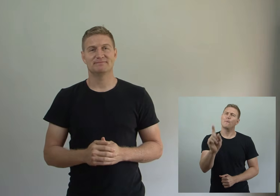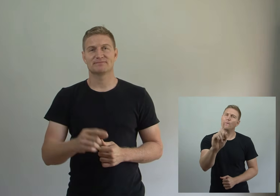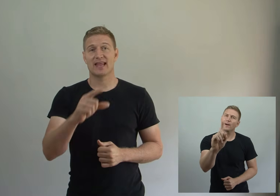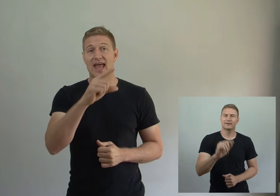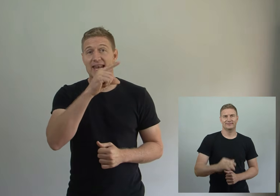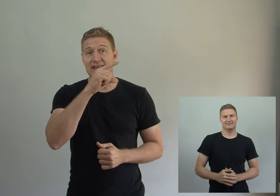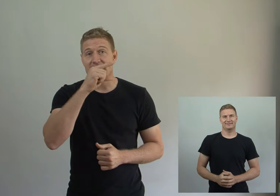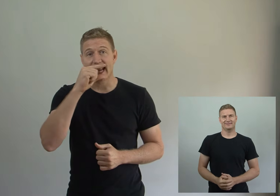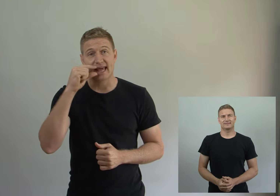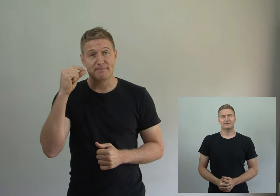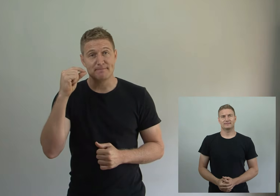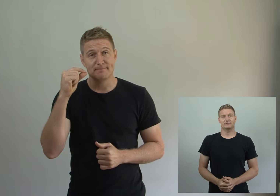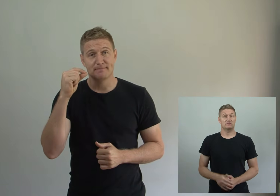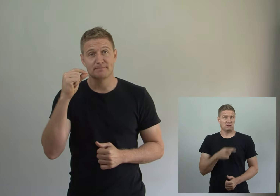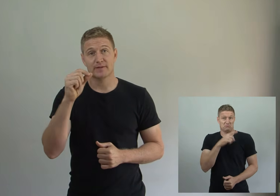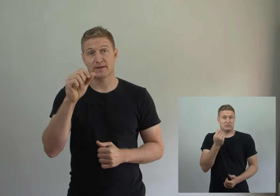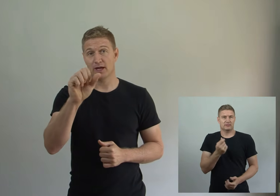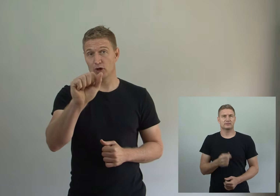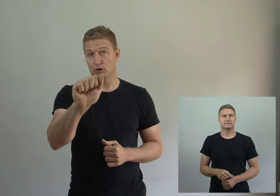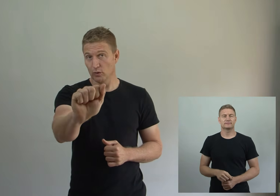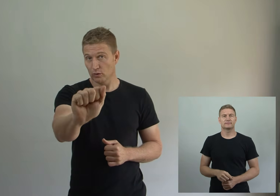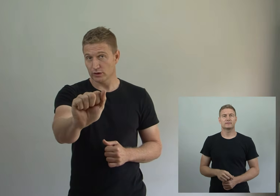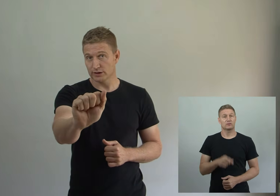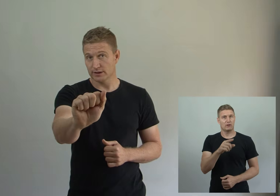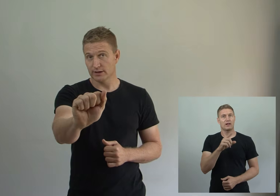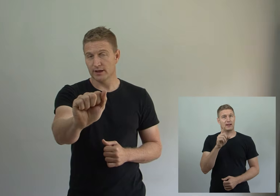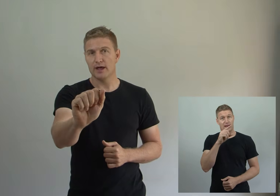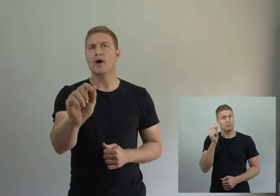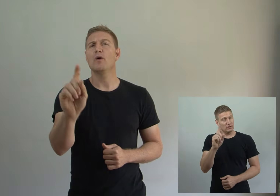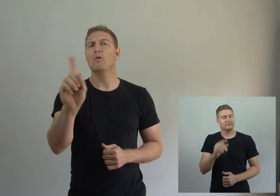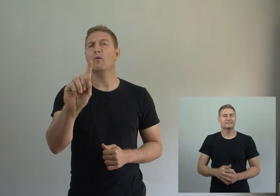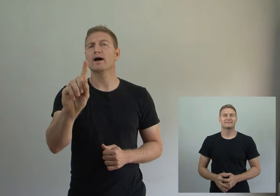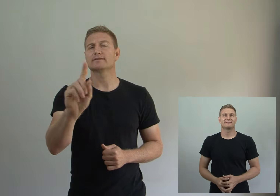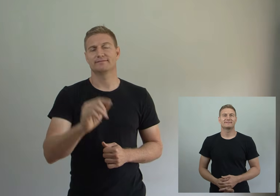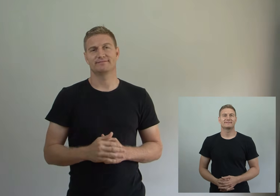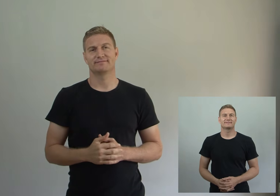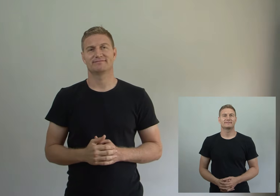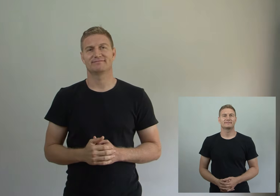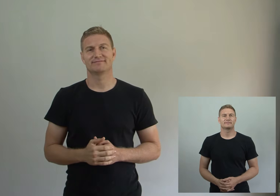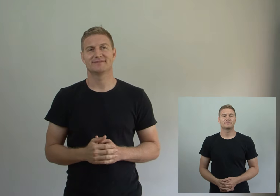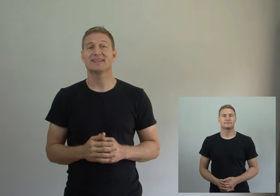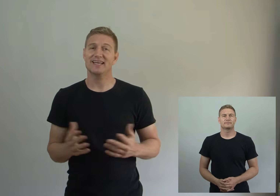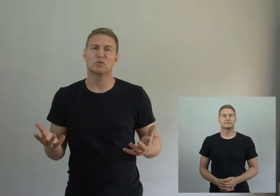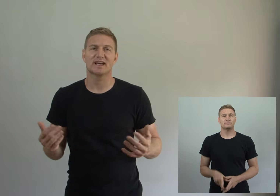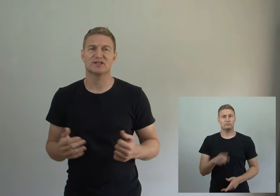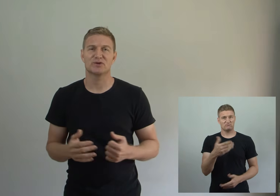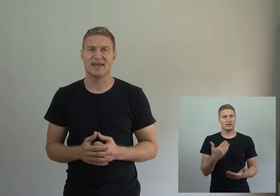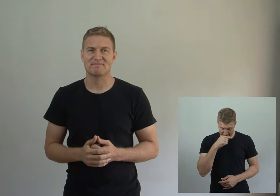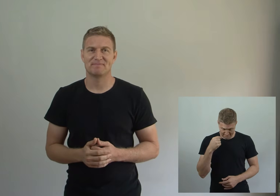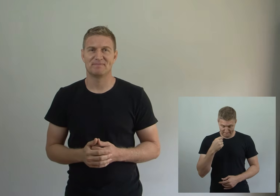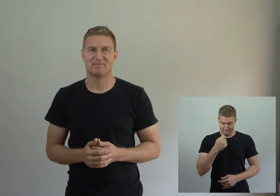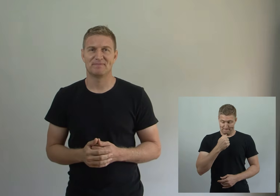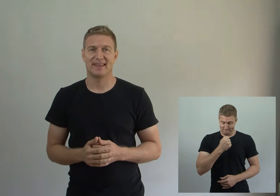Again, name, yours, what? It's what is your